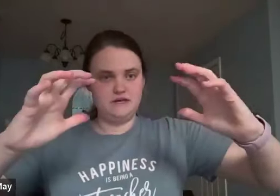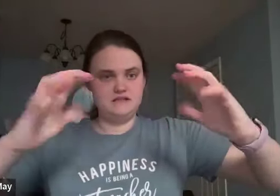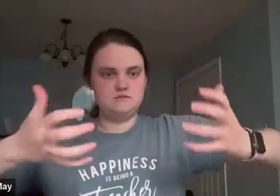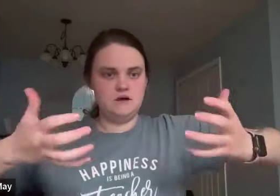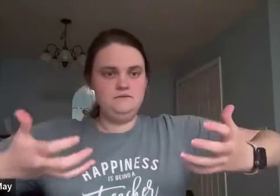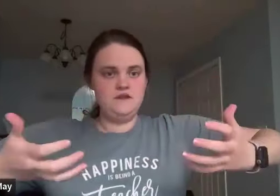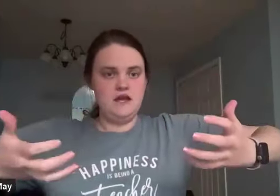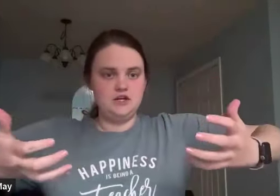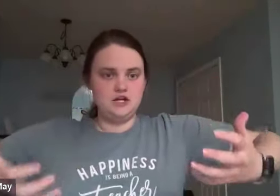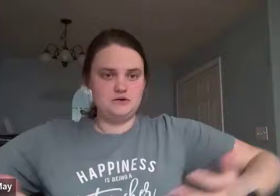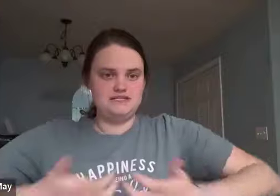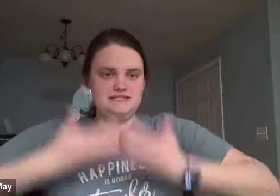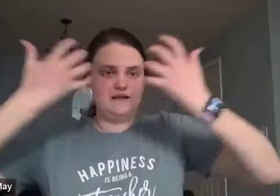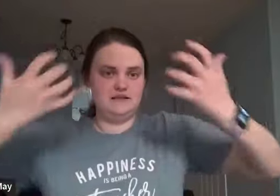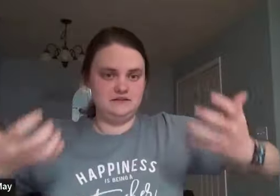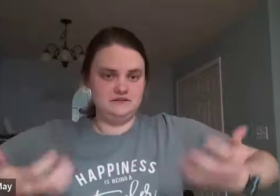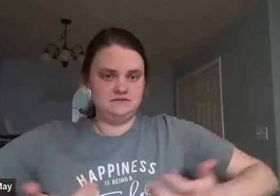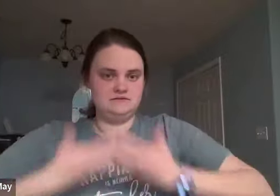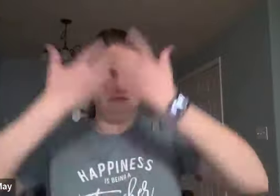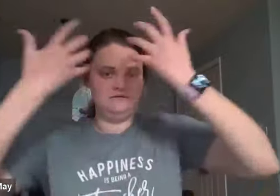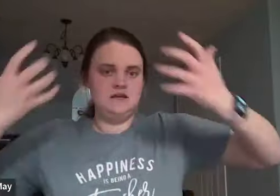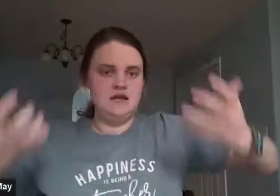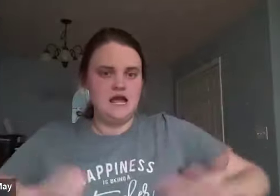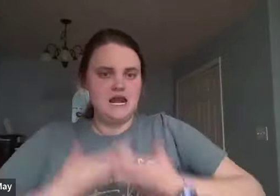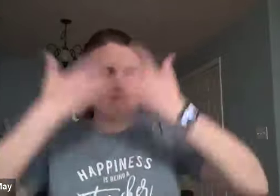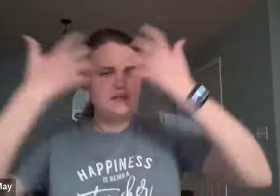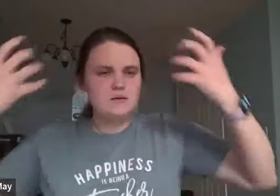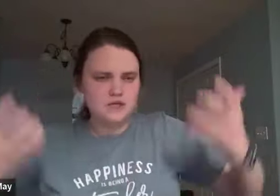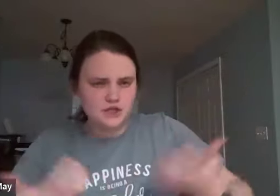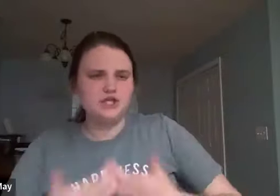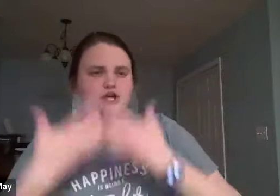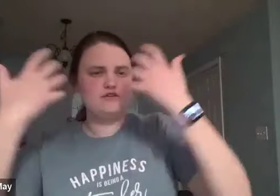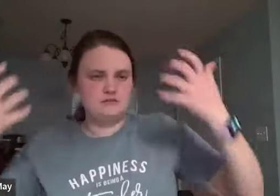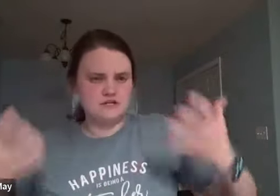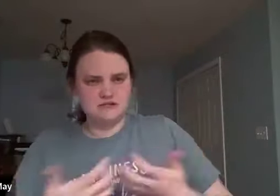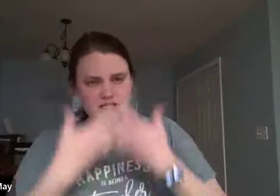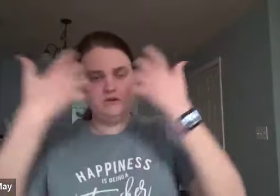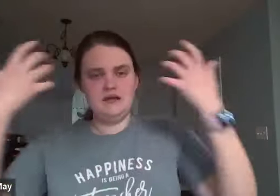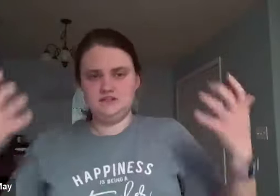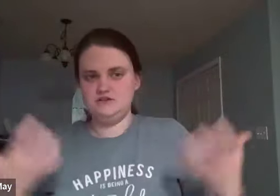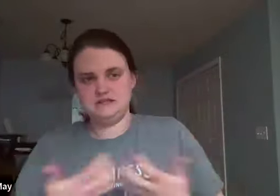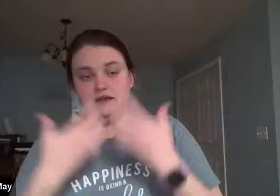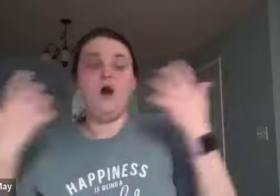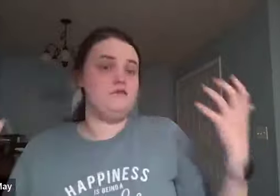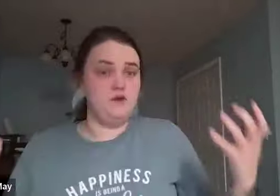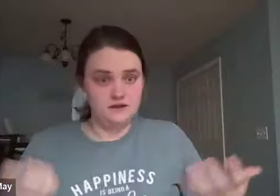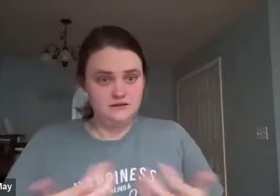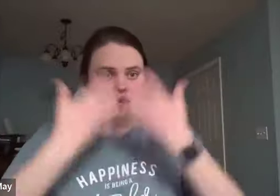bent as well, and you're gonna go salad. And I think about when you go to those restaurants that will like do this, like Olive Garden has